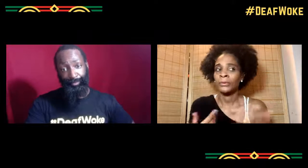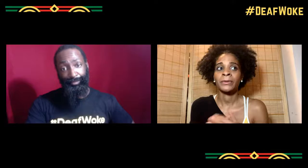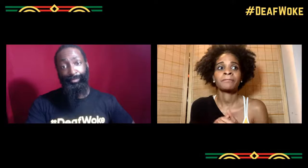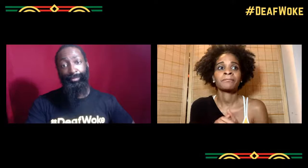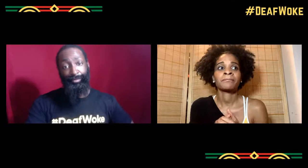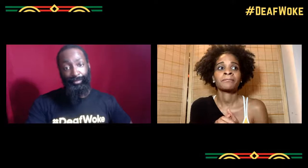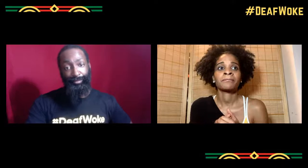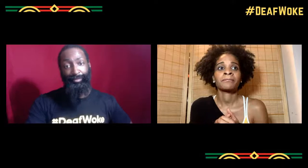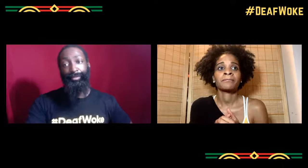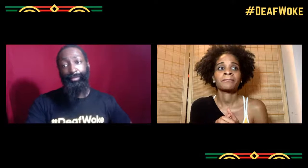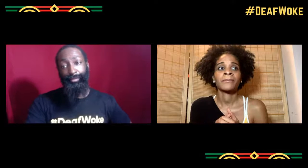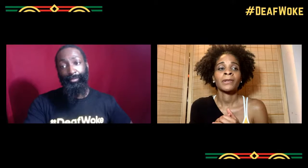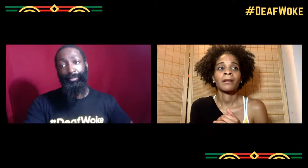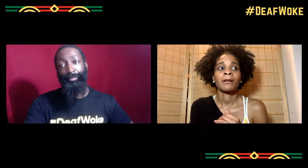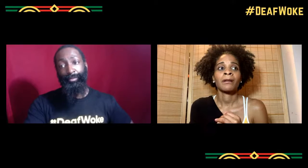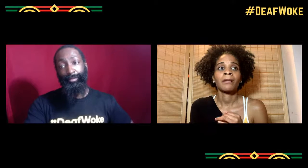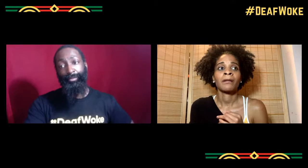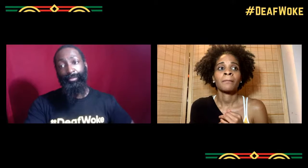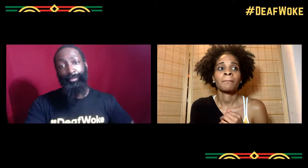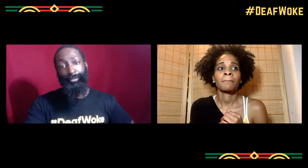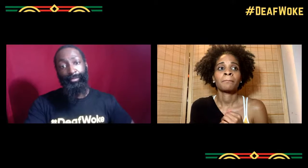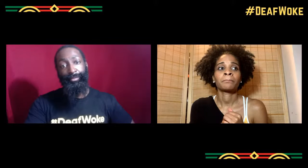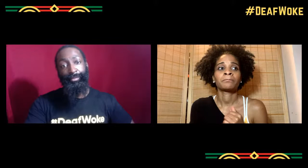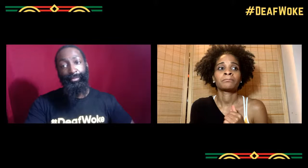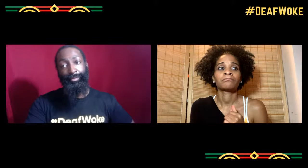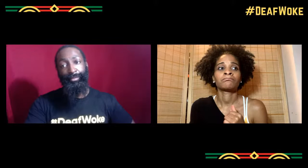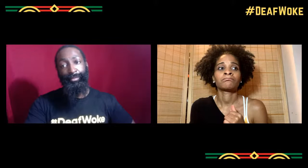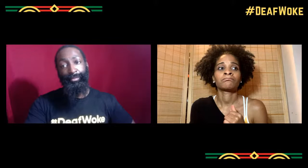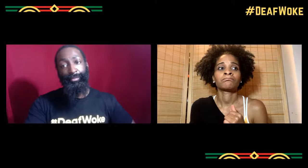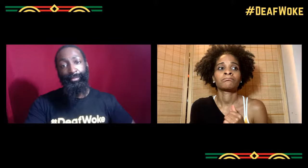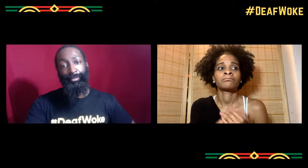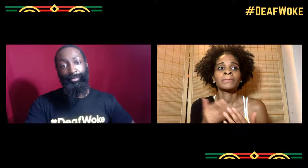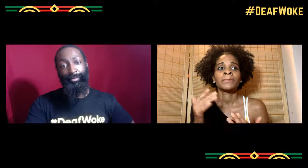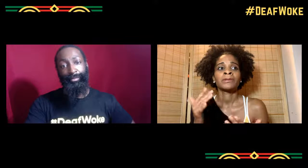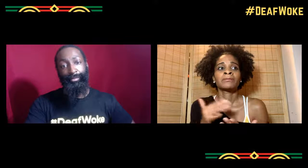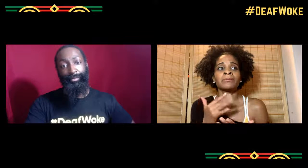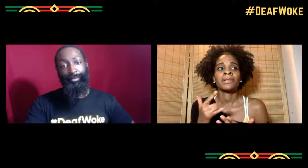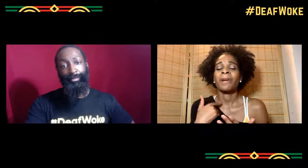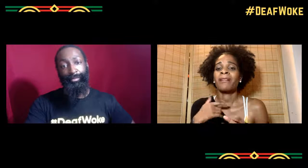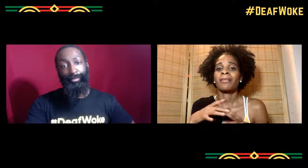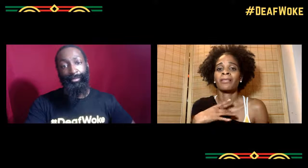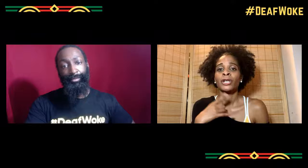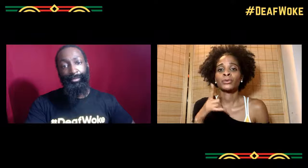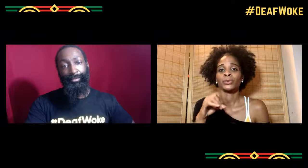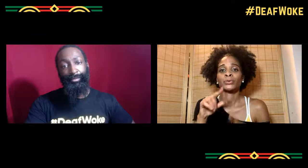Really, I just lay it all out on those pages.